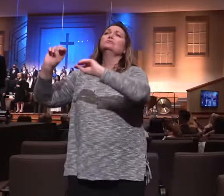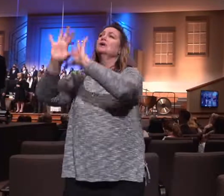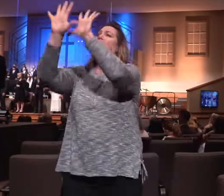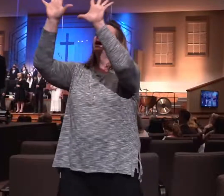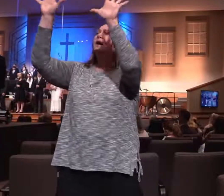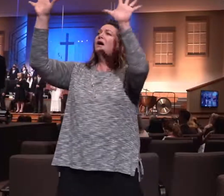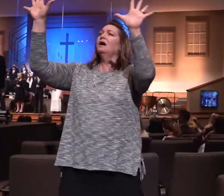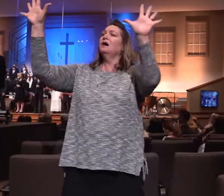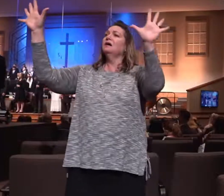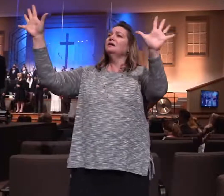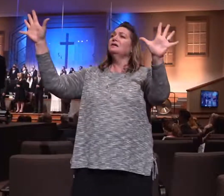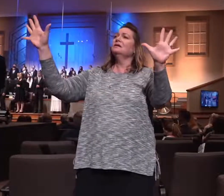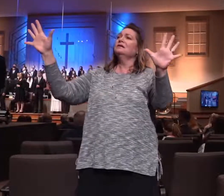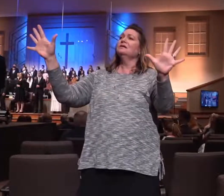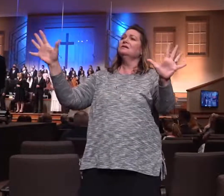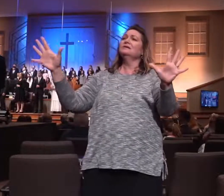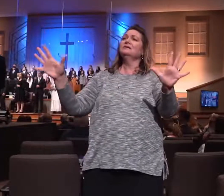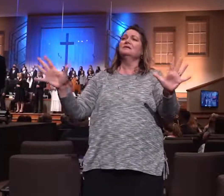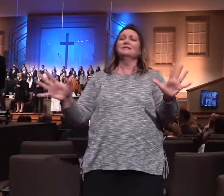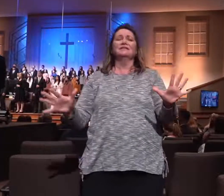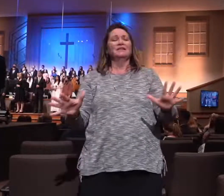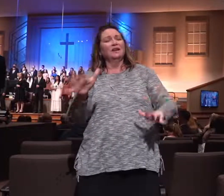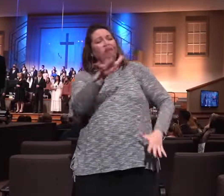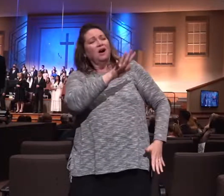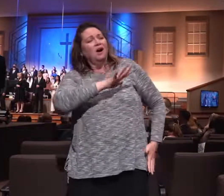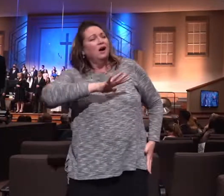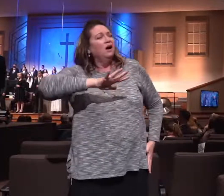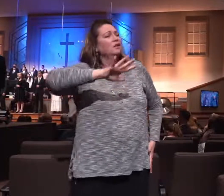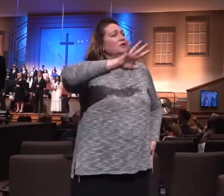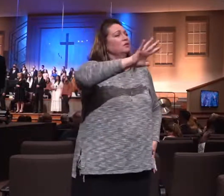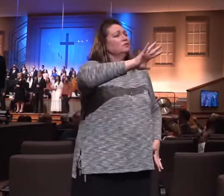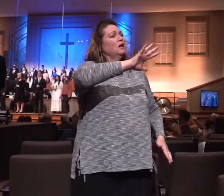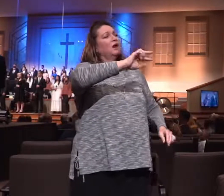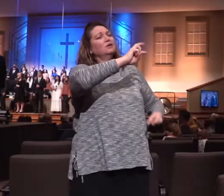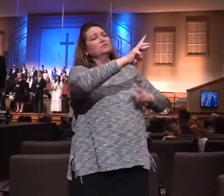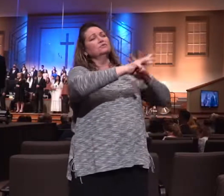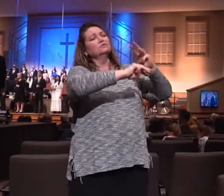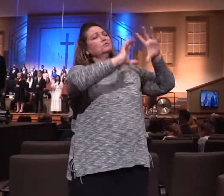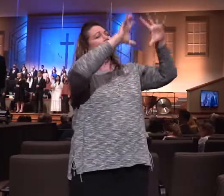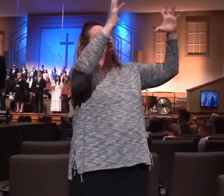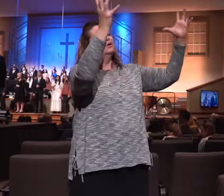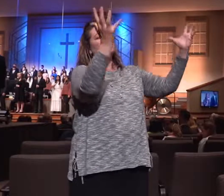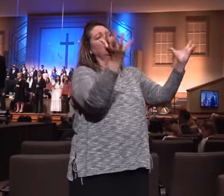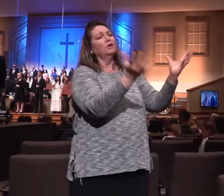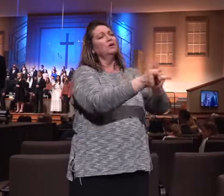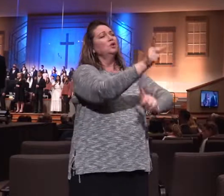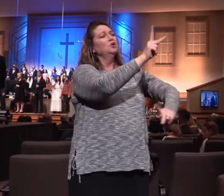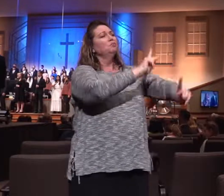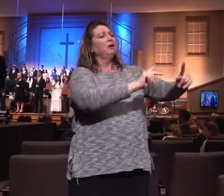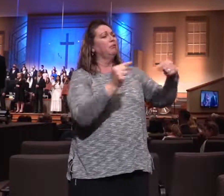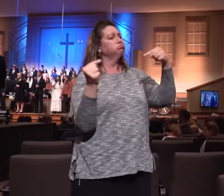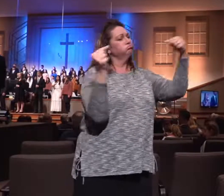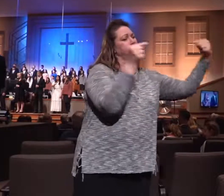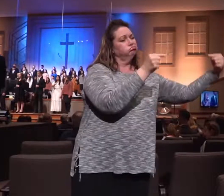In a day so divided, we have the love that